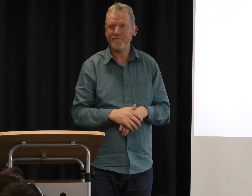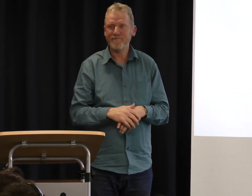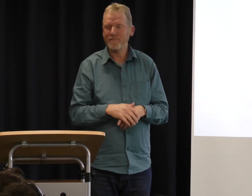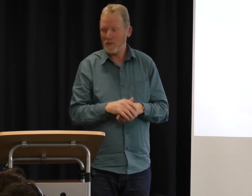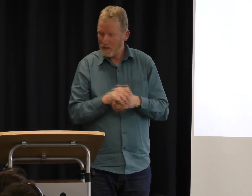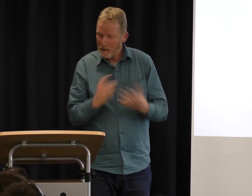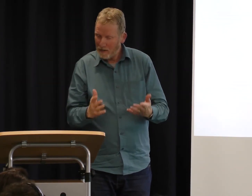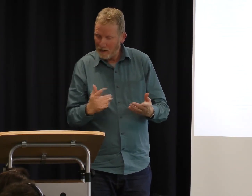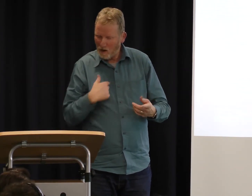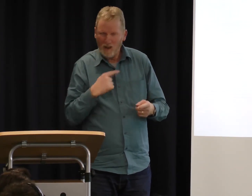fly.